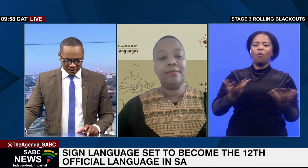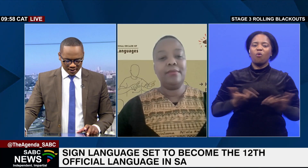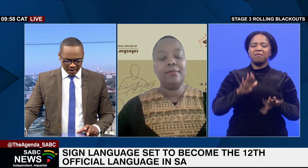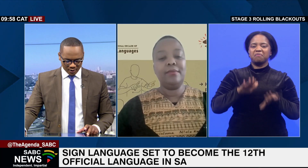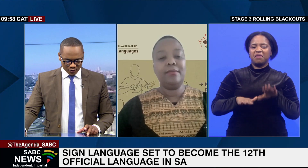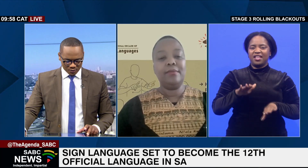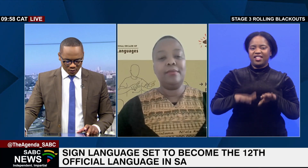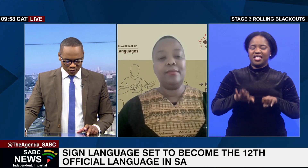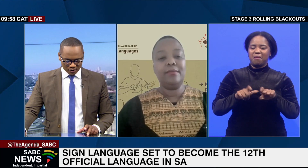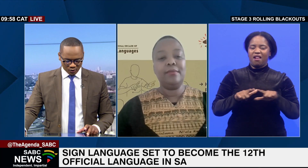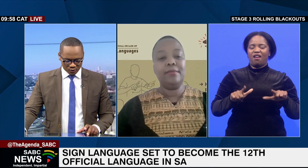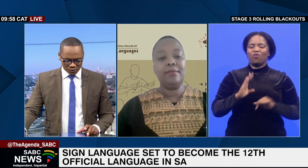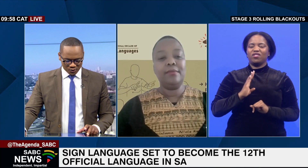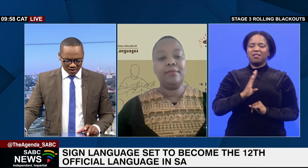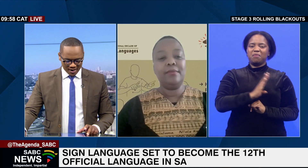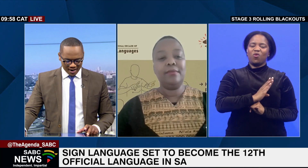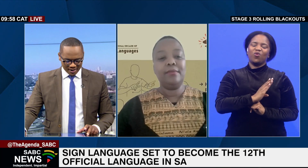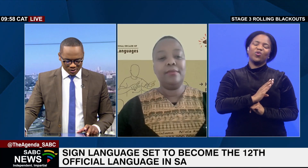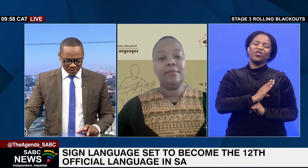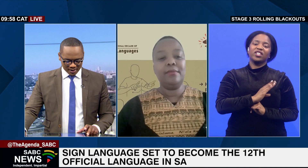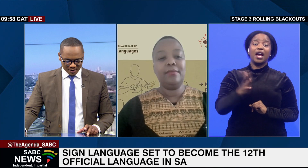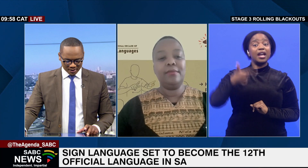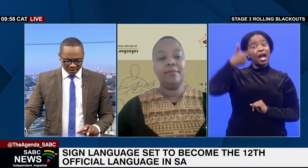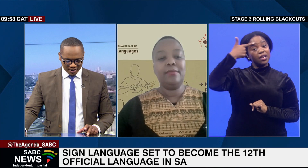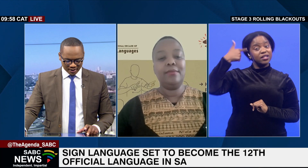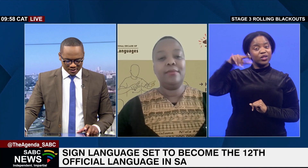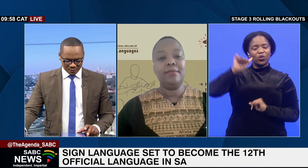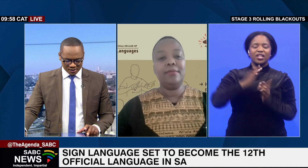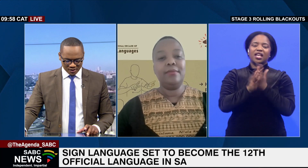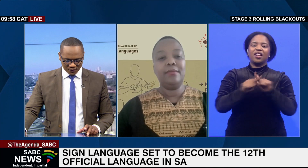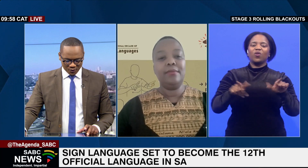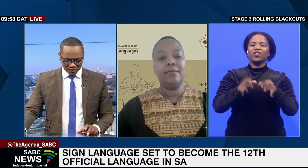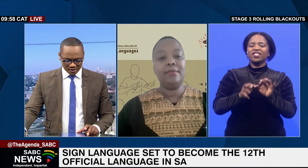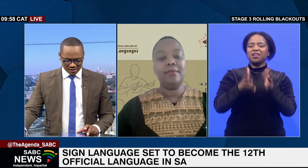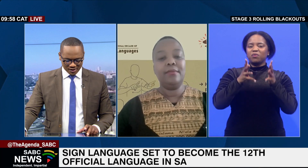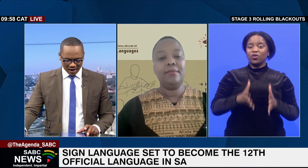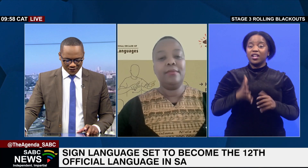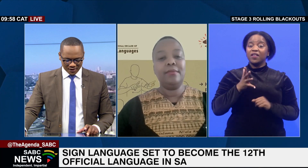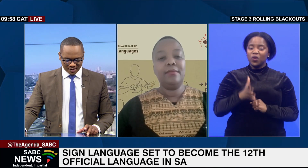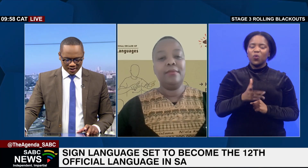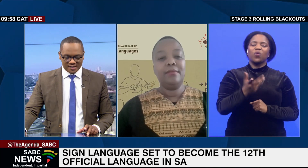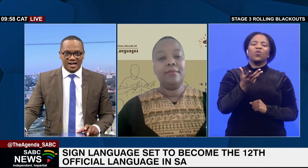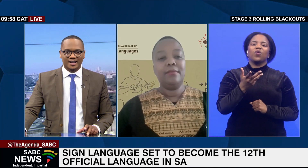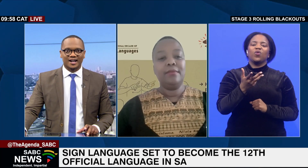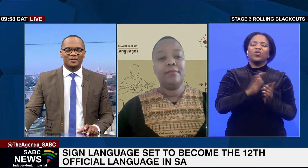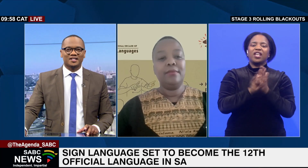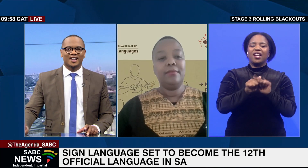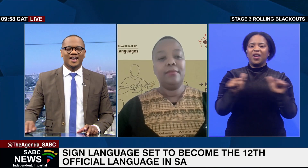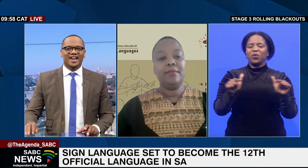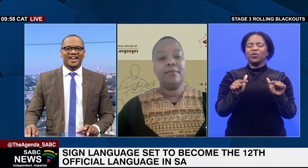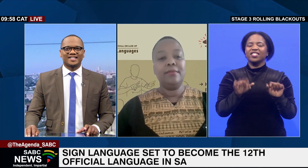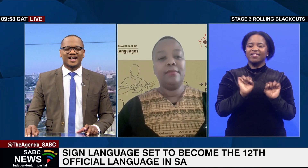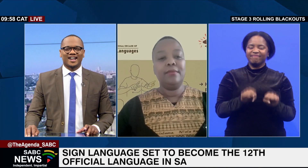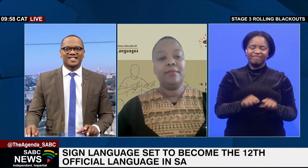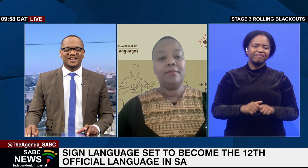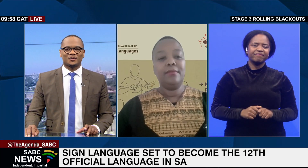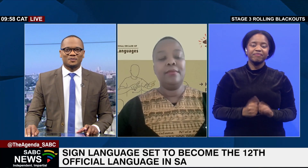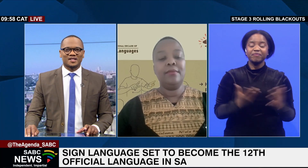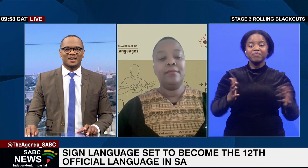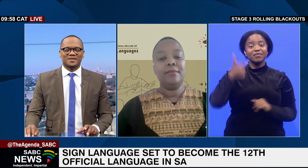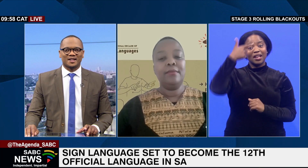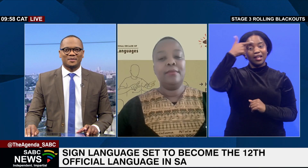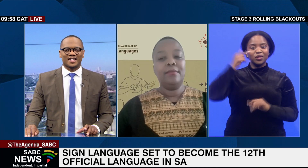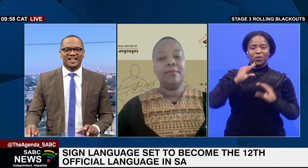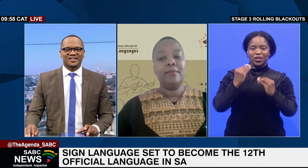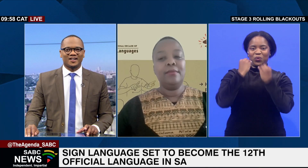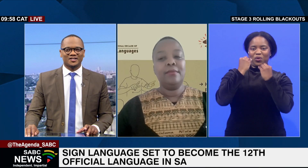South African Language Board, and also Andiswa Gebashe, an interpreter for the South African Sign Language. And Andiswa taught